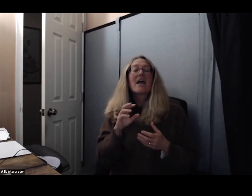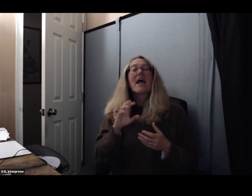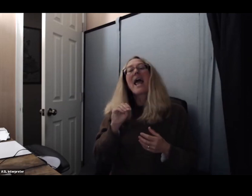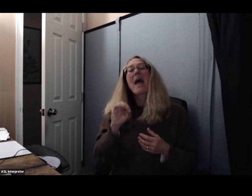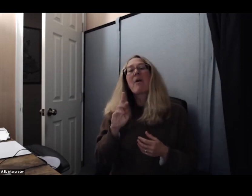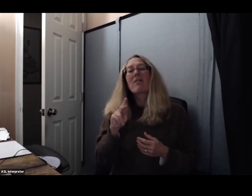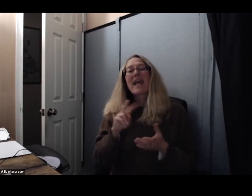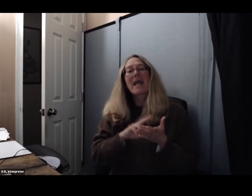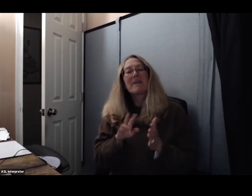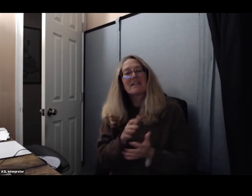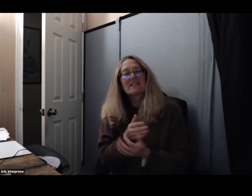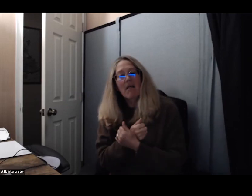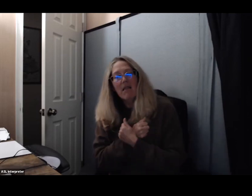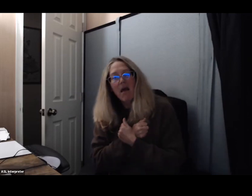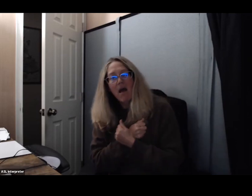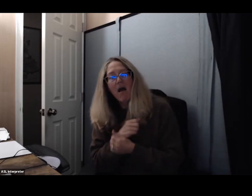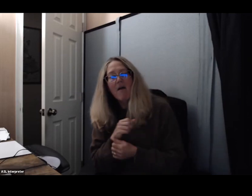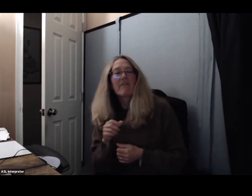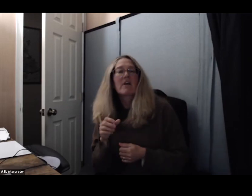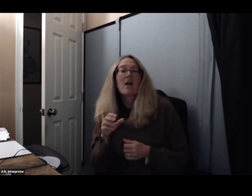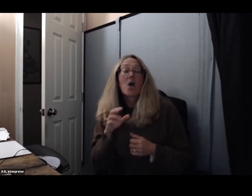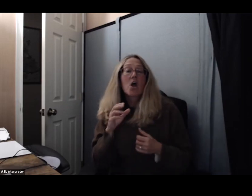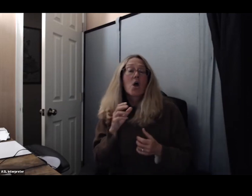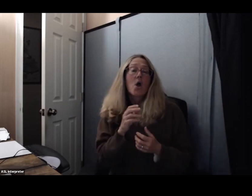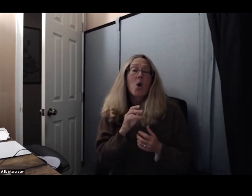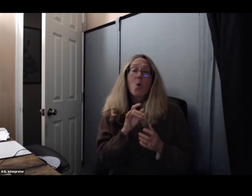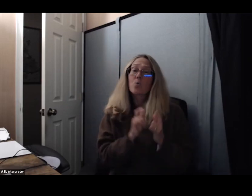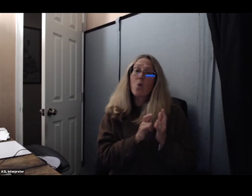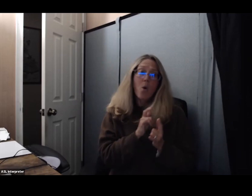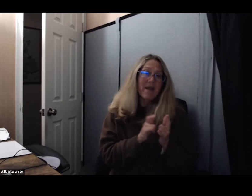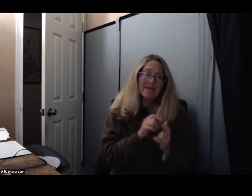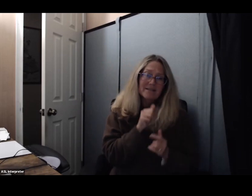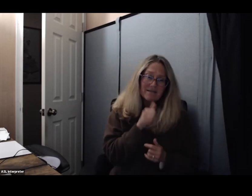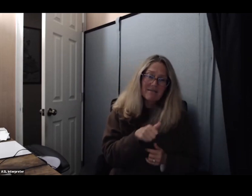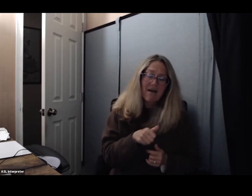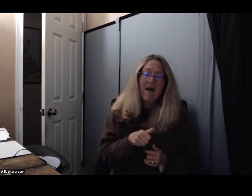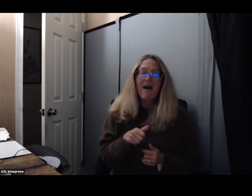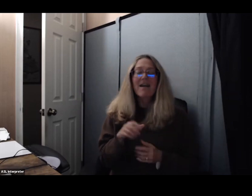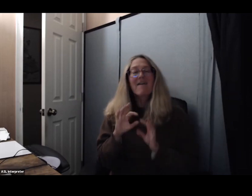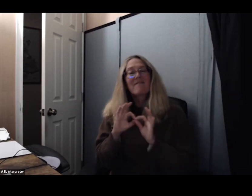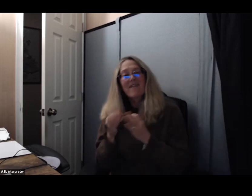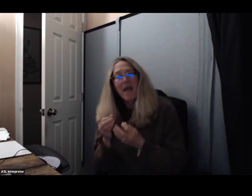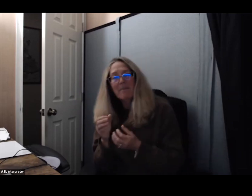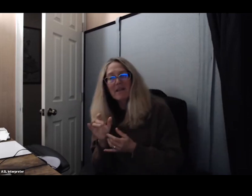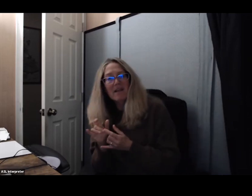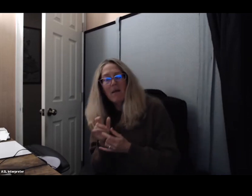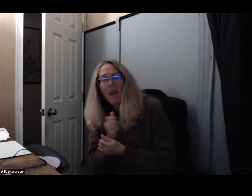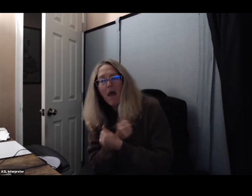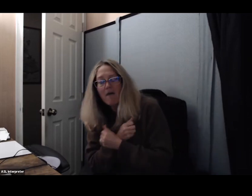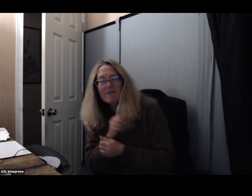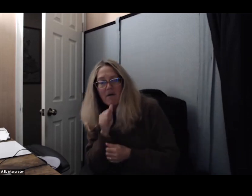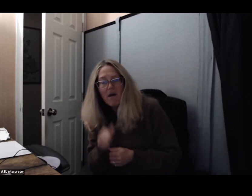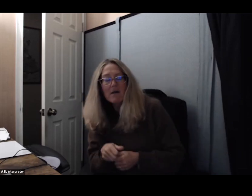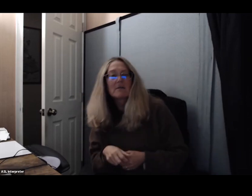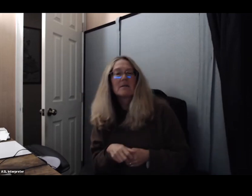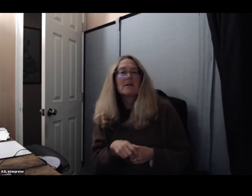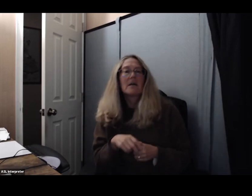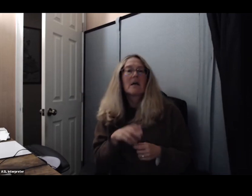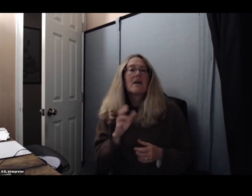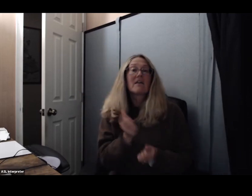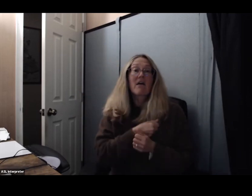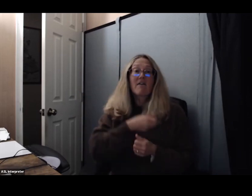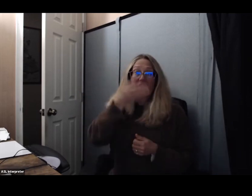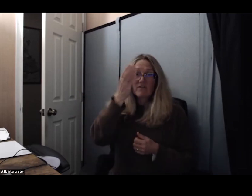MLK argued. This love is not a romantic love or a familial love or even the love between friends. It is, quote, the love of